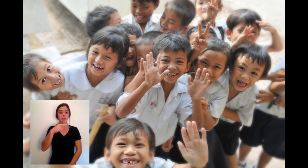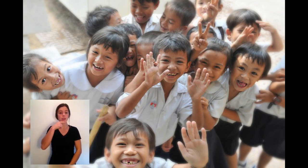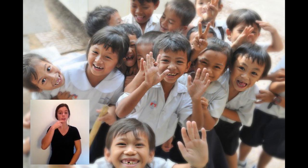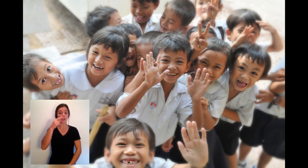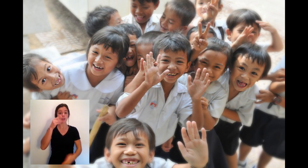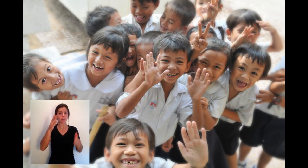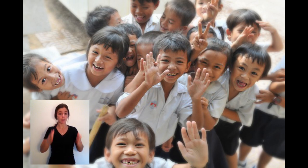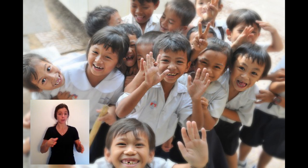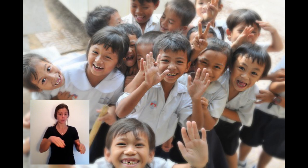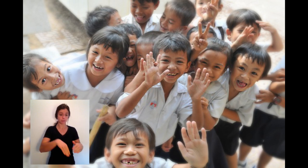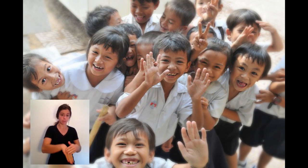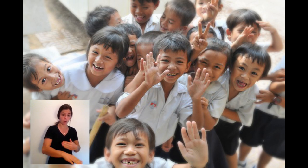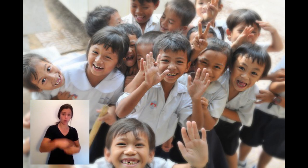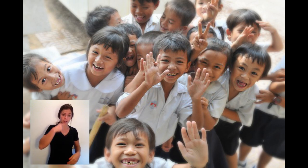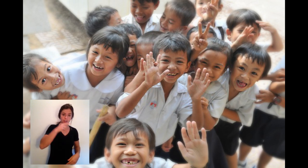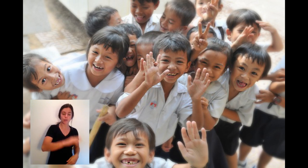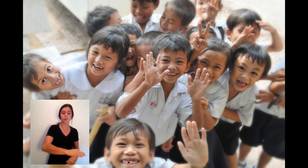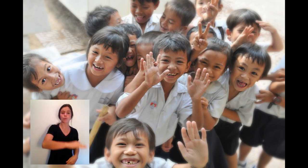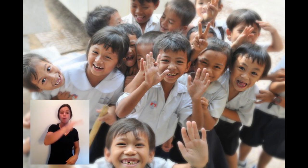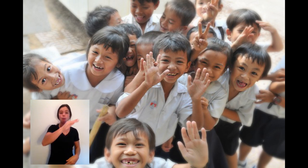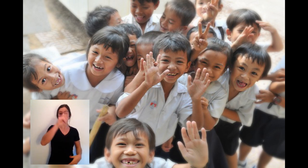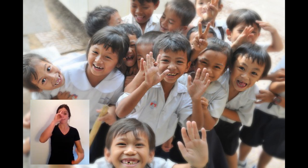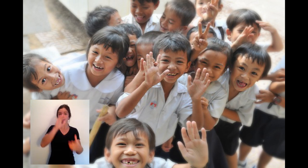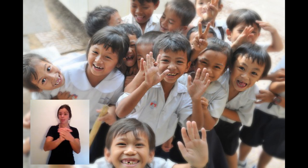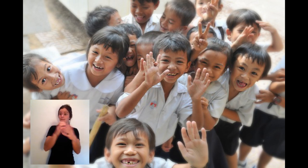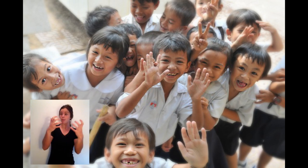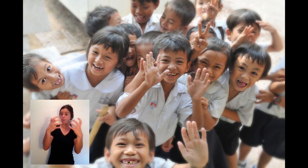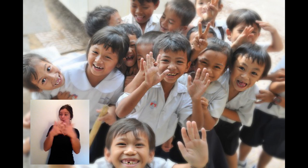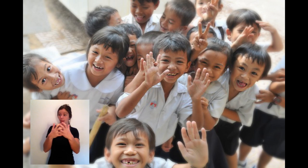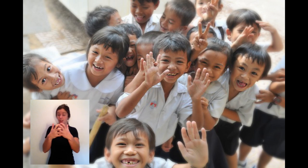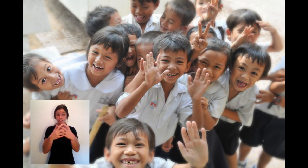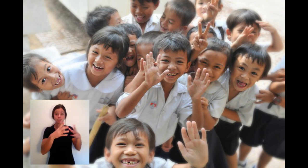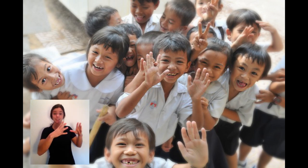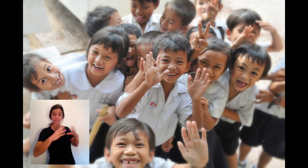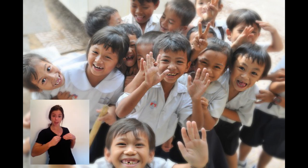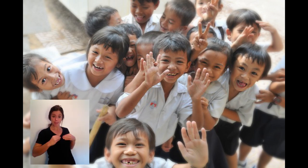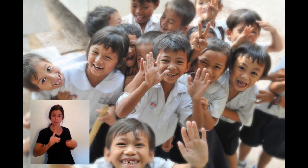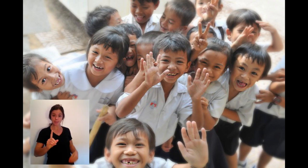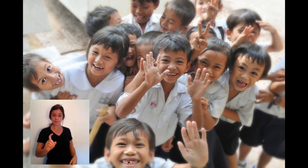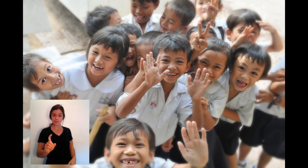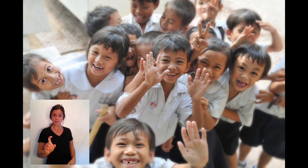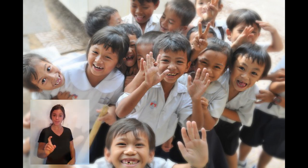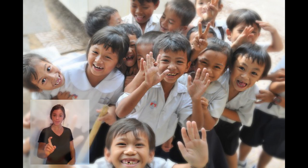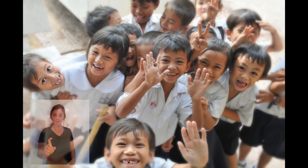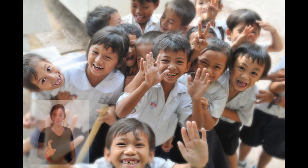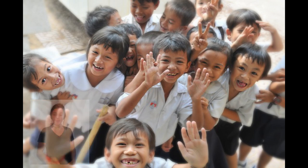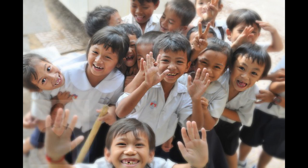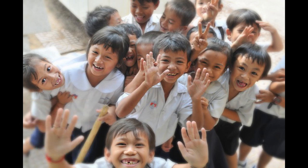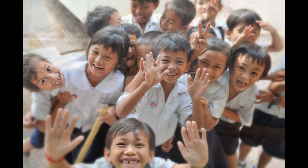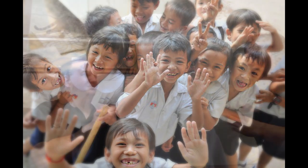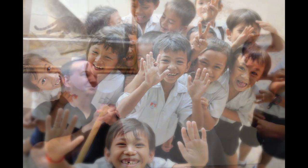the opposite true? Does a hearing person who grows to share the same beliefs as the deaf become accepted?